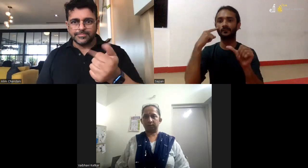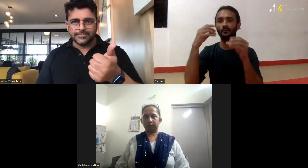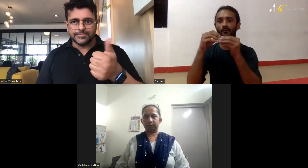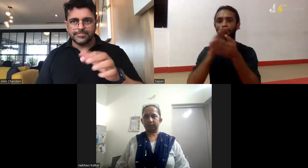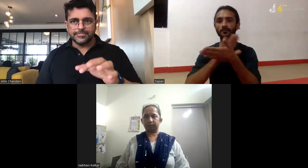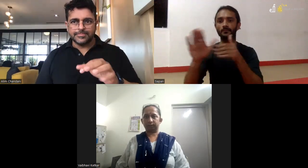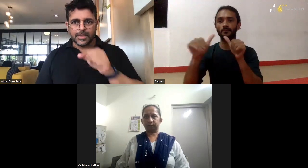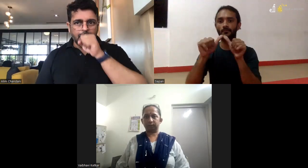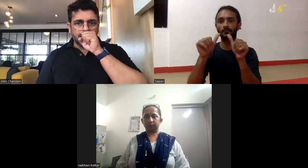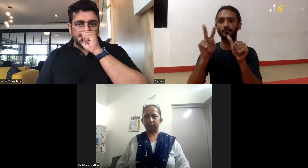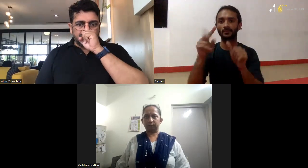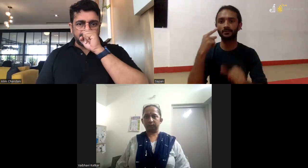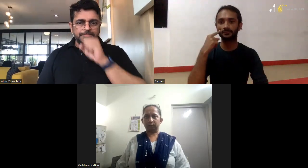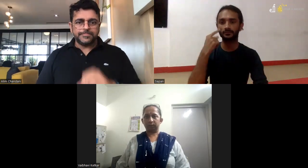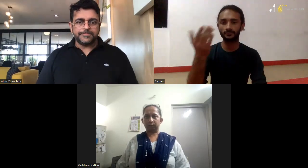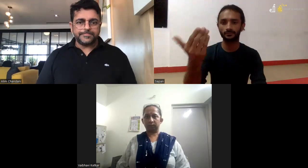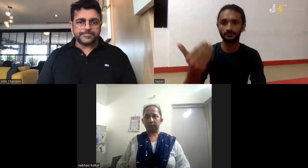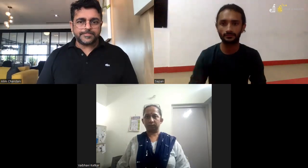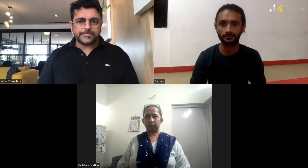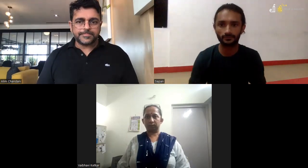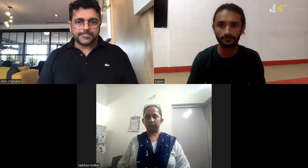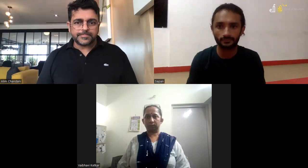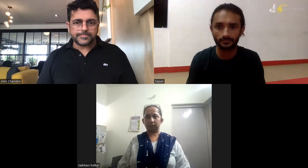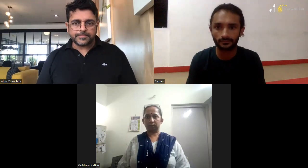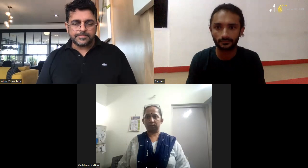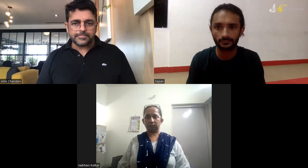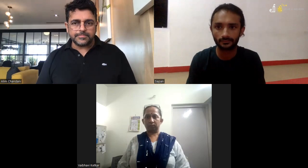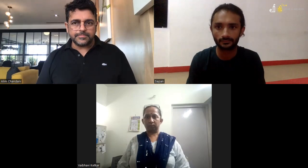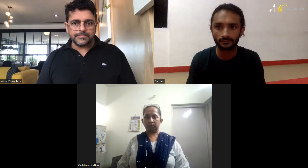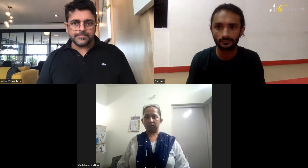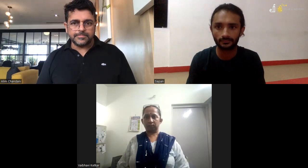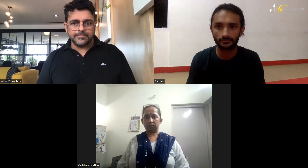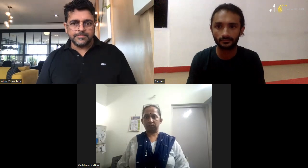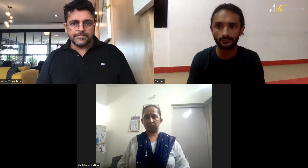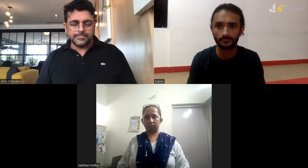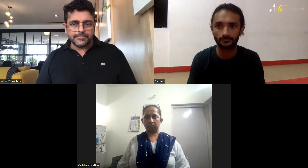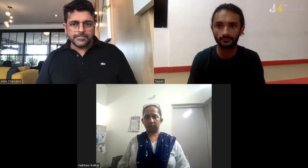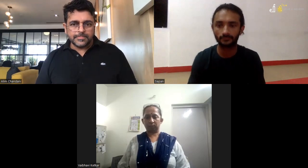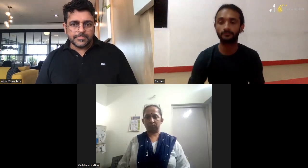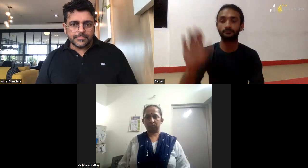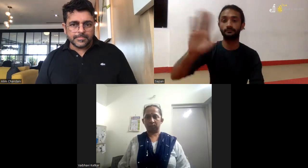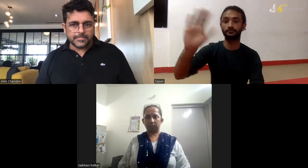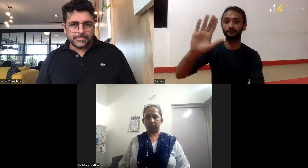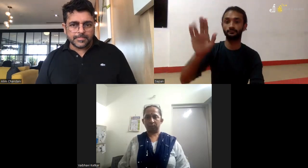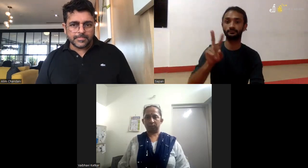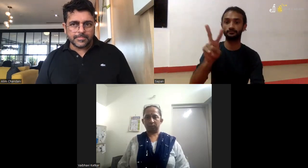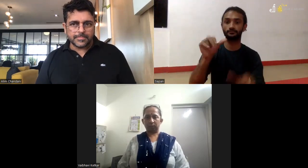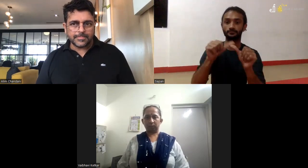can you see me? I don't see whose name you are spelling. Who?